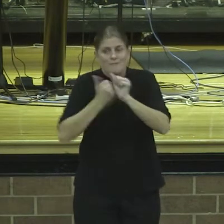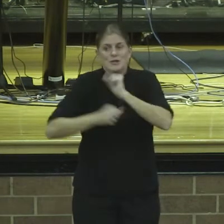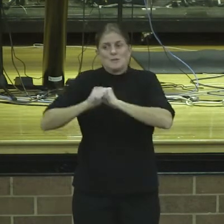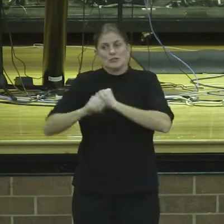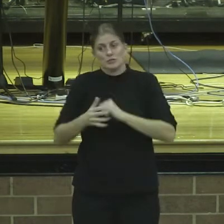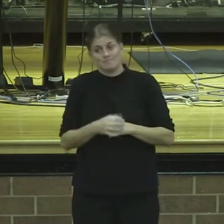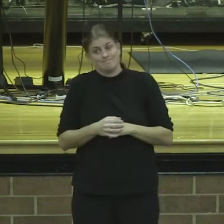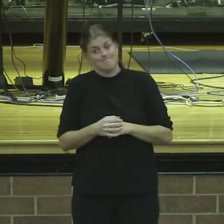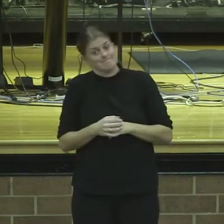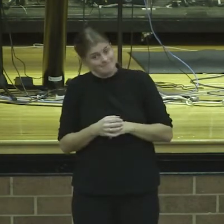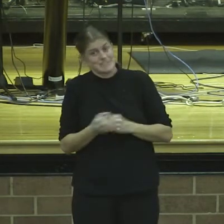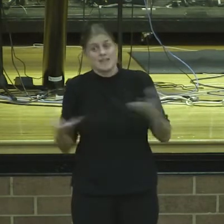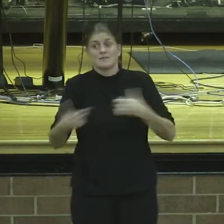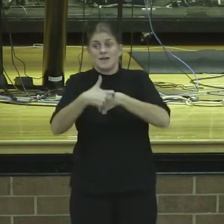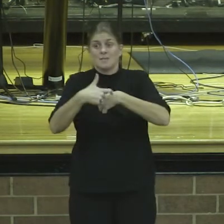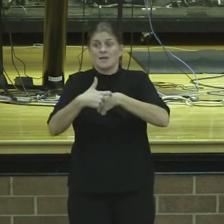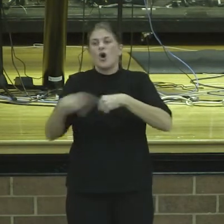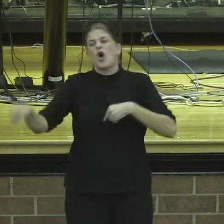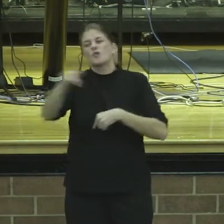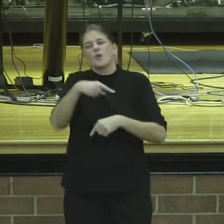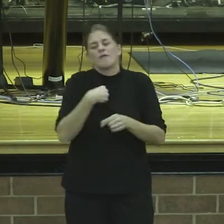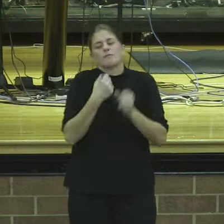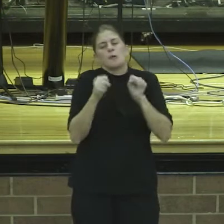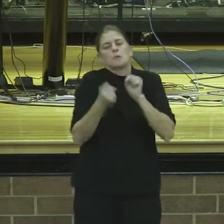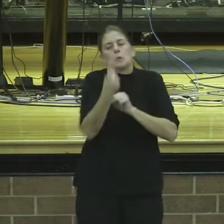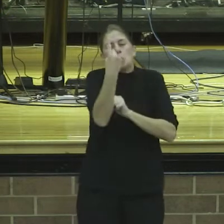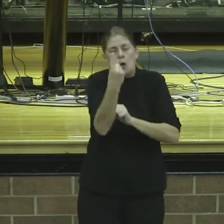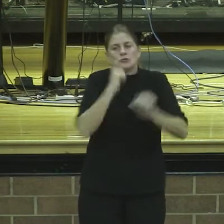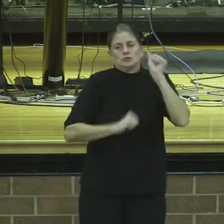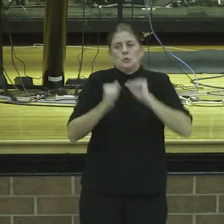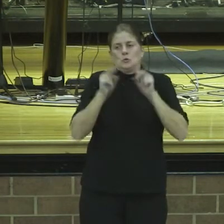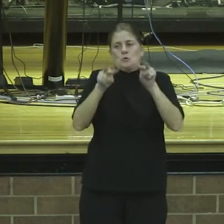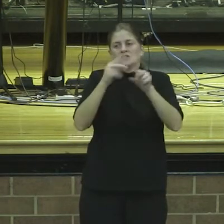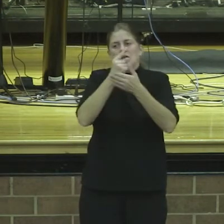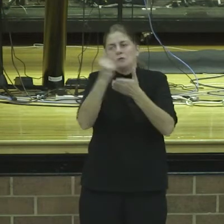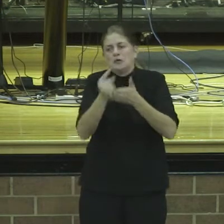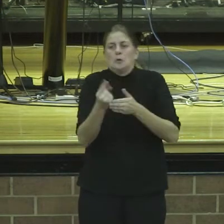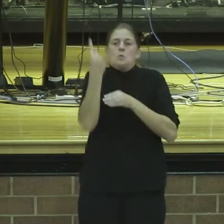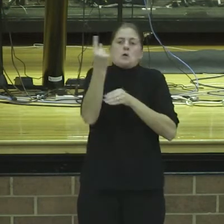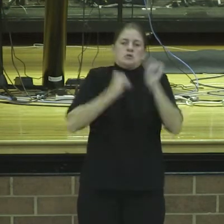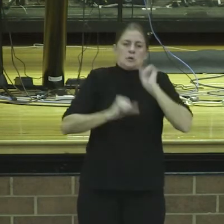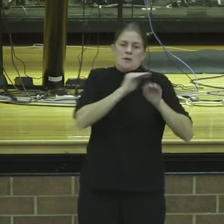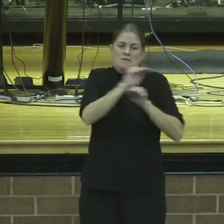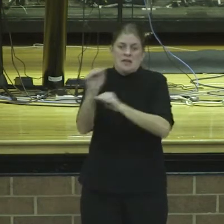not, but we all have a show we watch each week, more than likely each night. The news